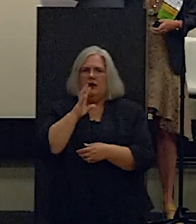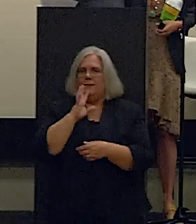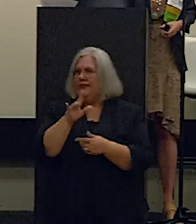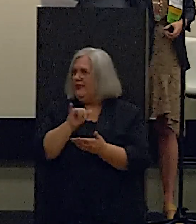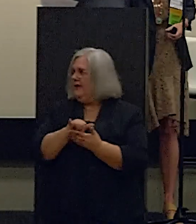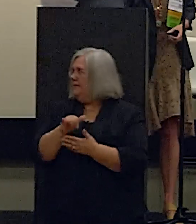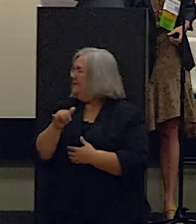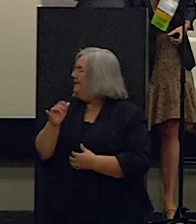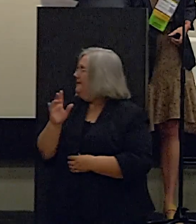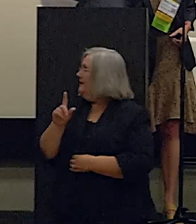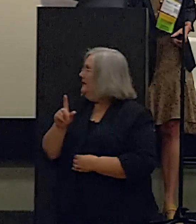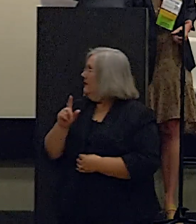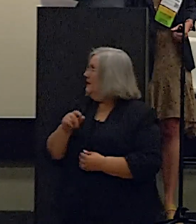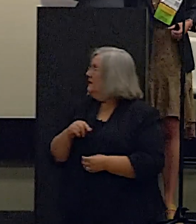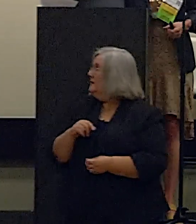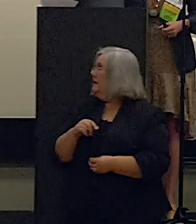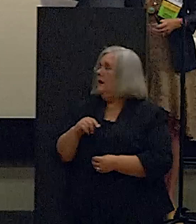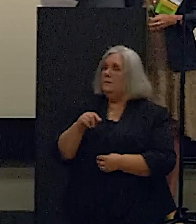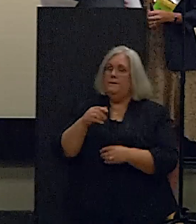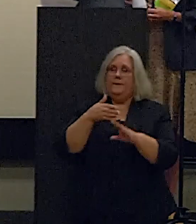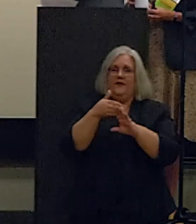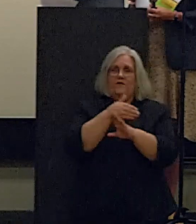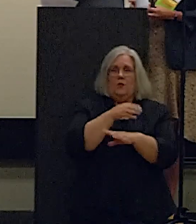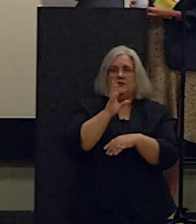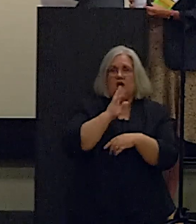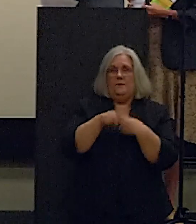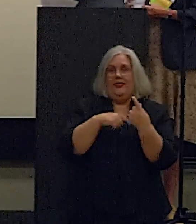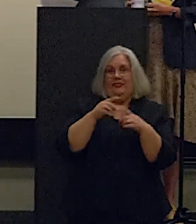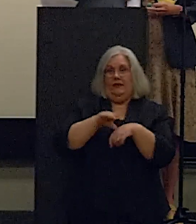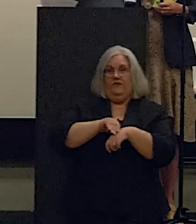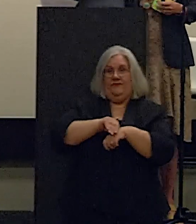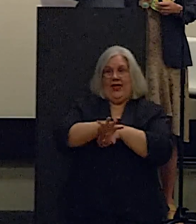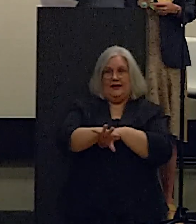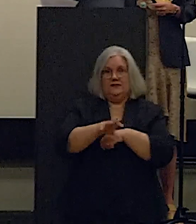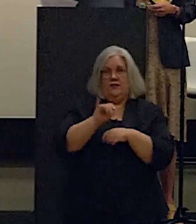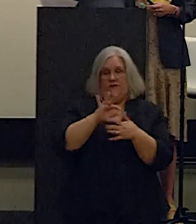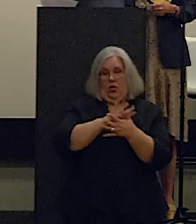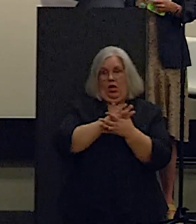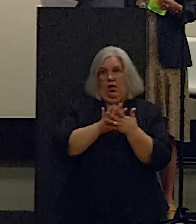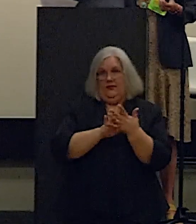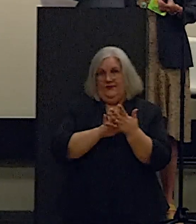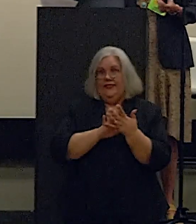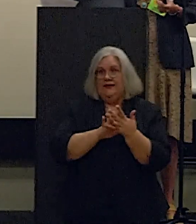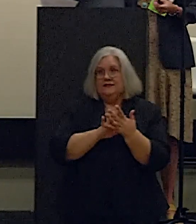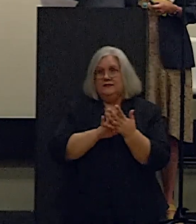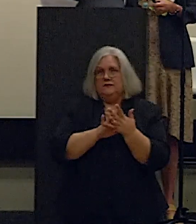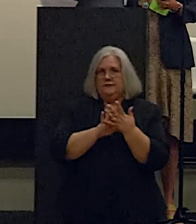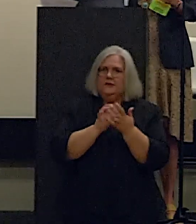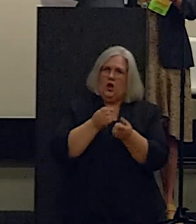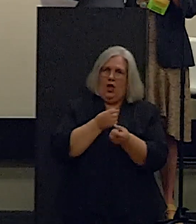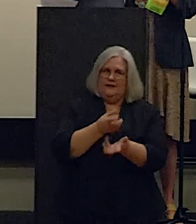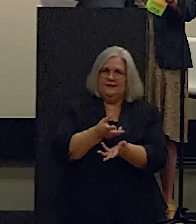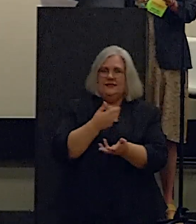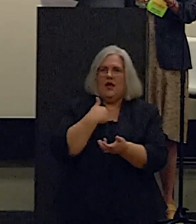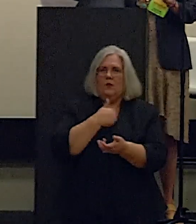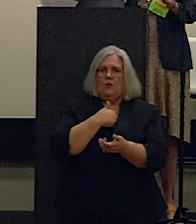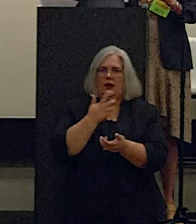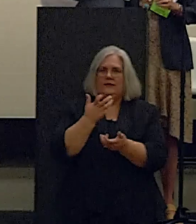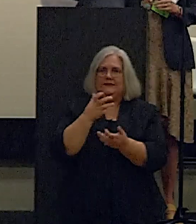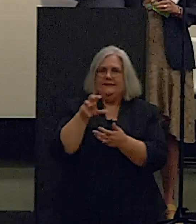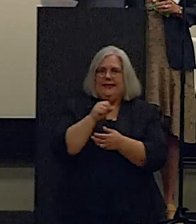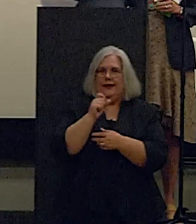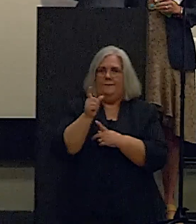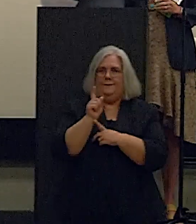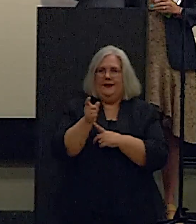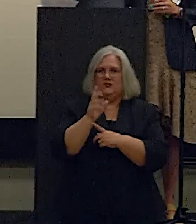Before we get into what the effects are of all of these causes, I want to just take a brief minute and